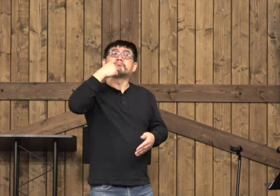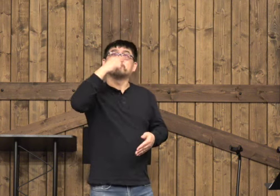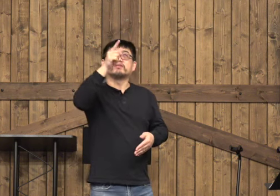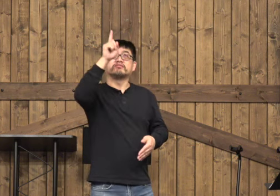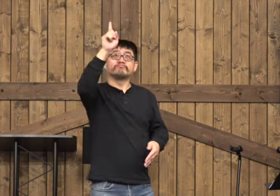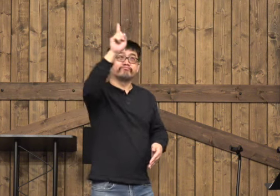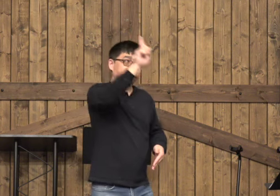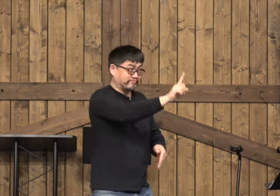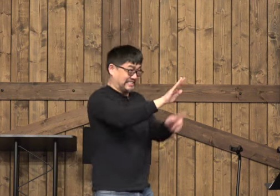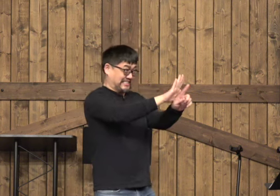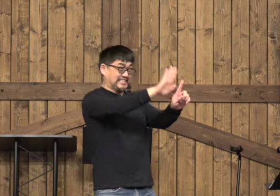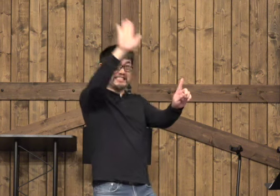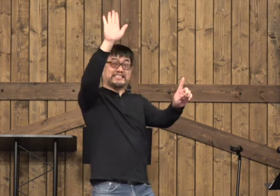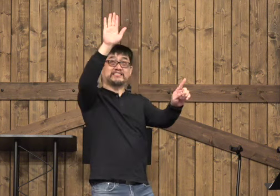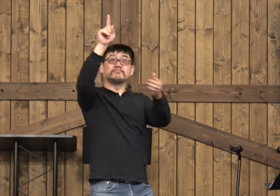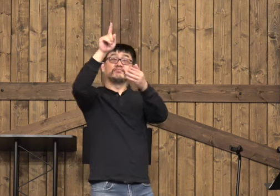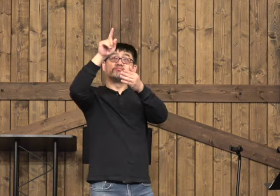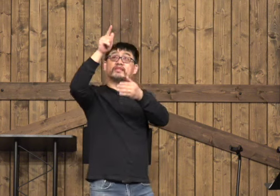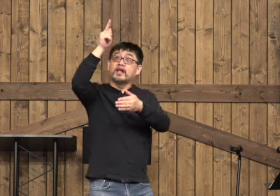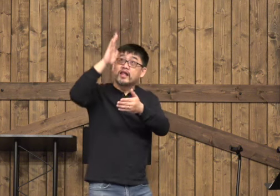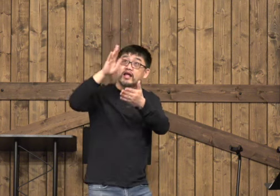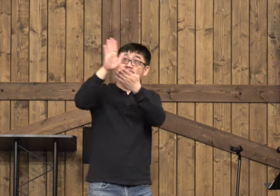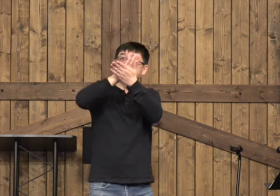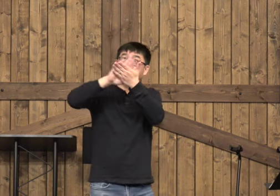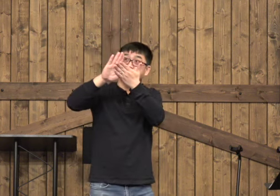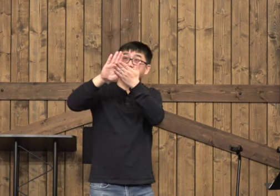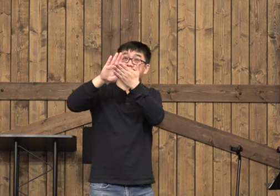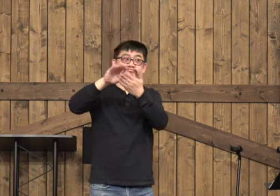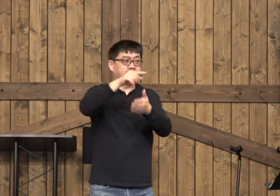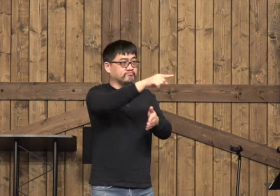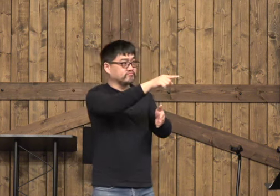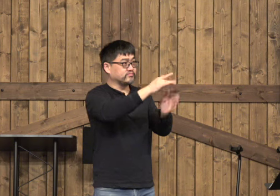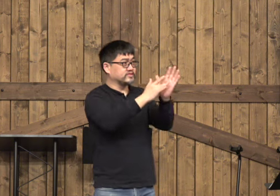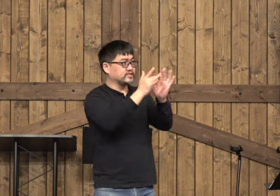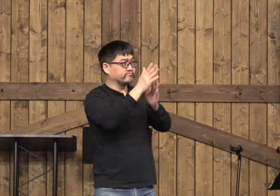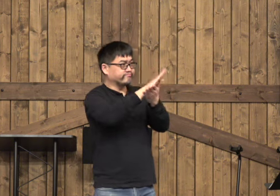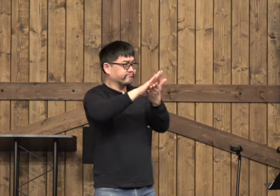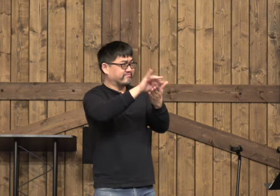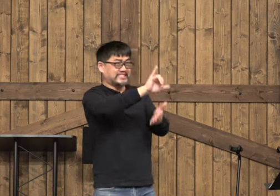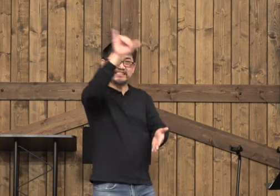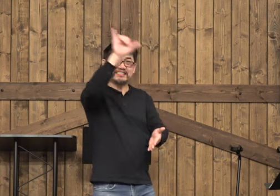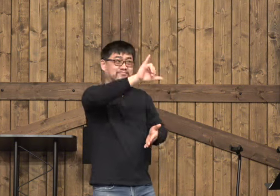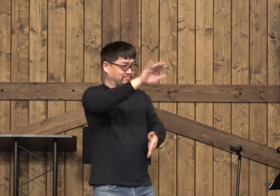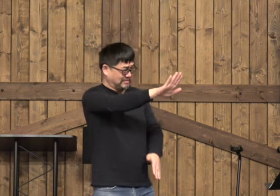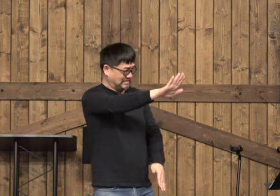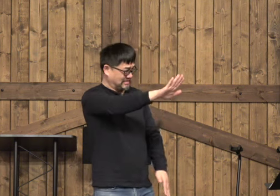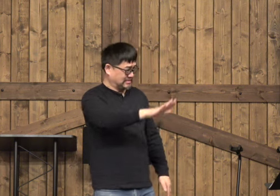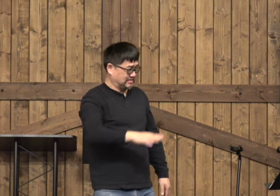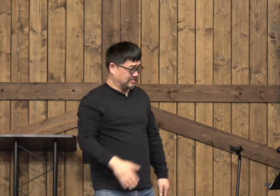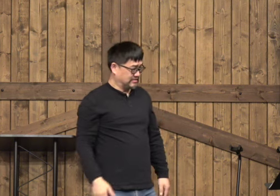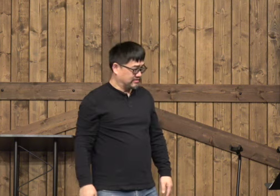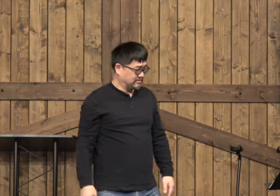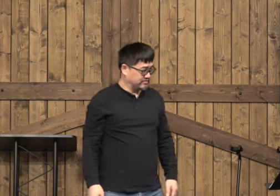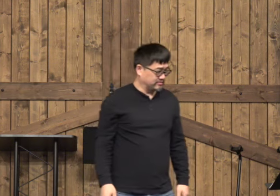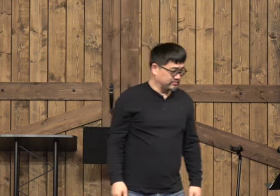was the Holy One from God. And giving God the glory. And that Jesus was the Holy One. The same person